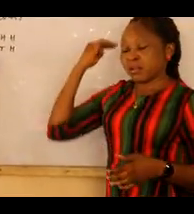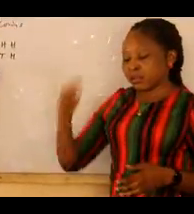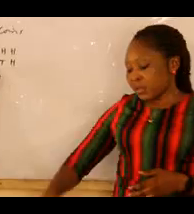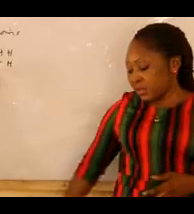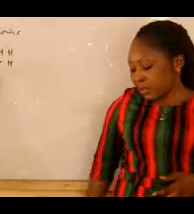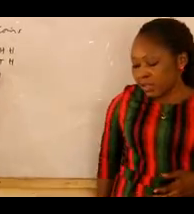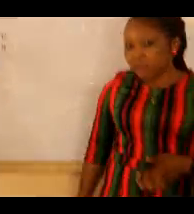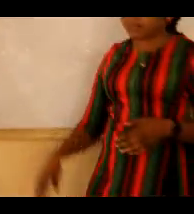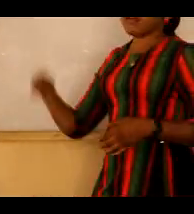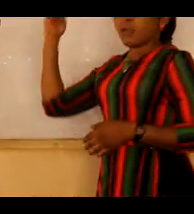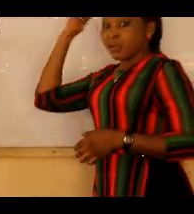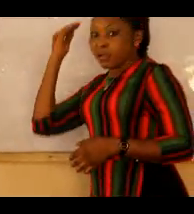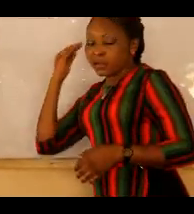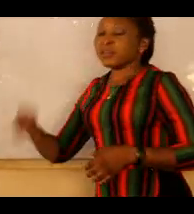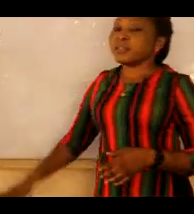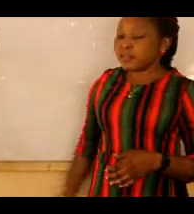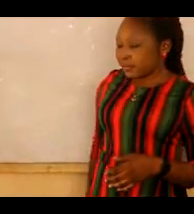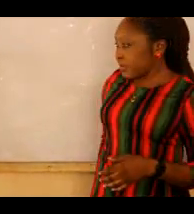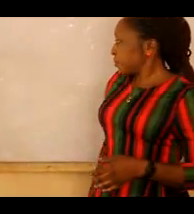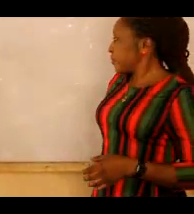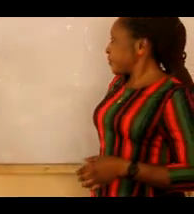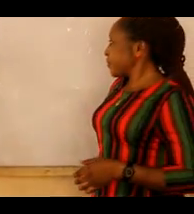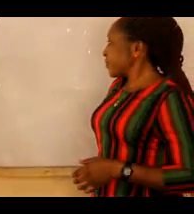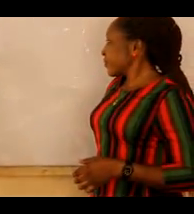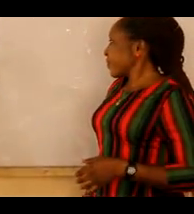They may fall head,